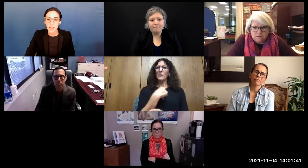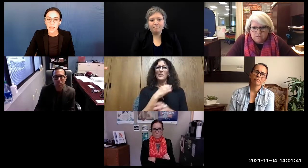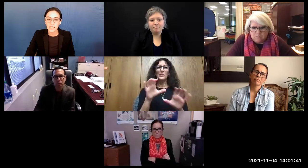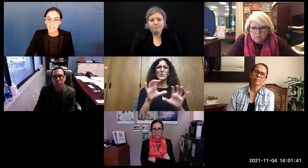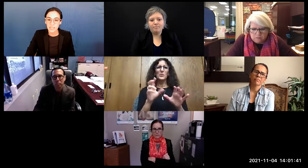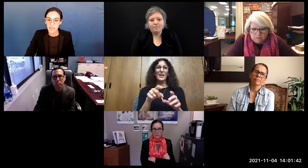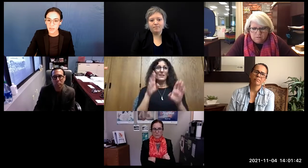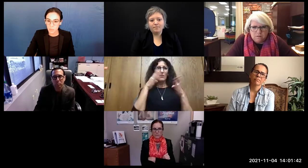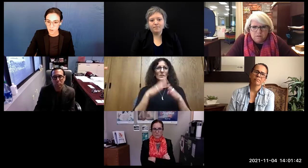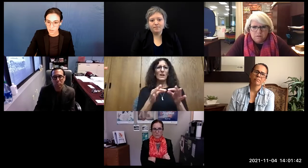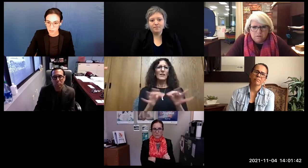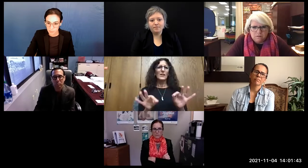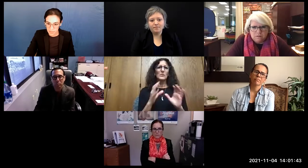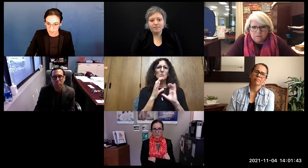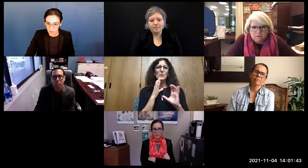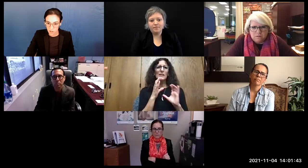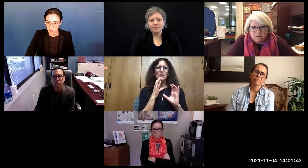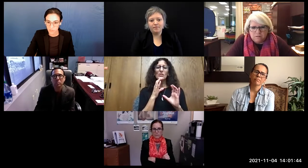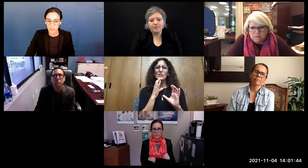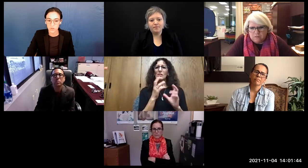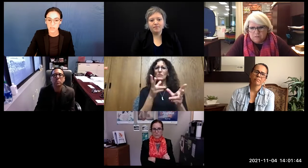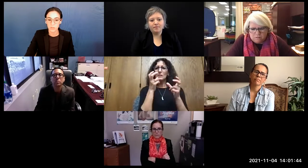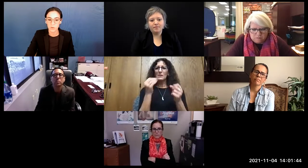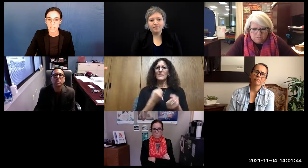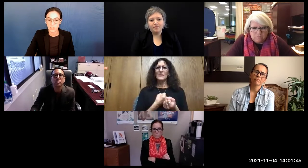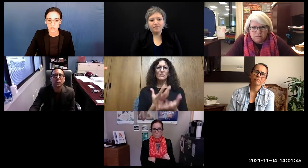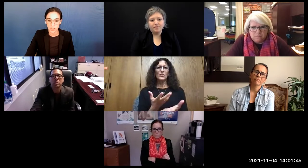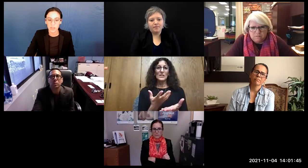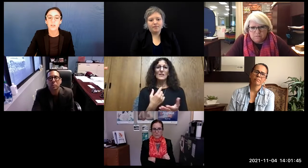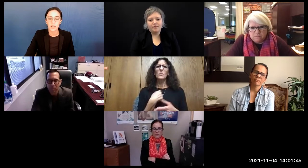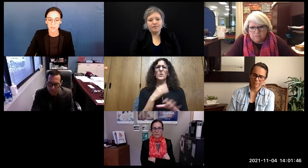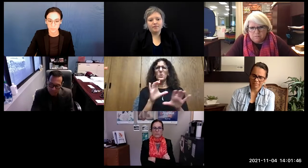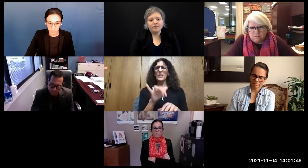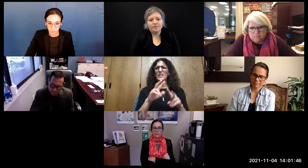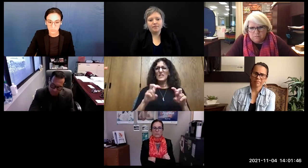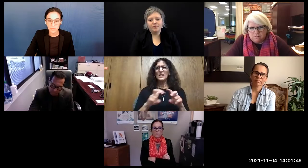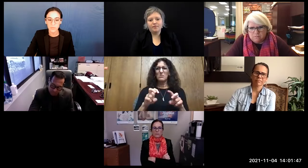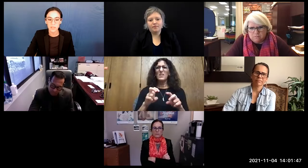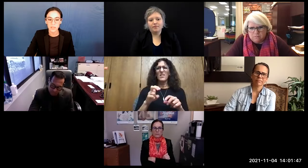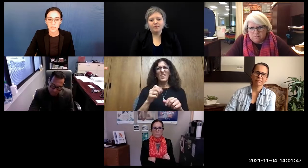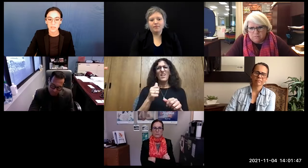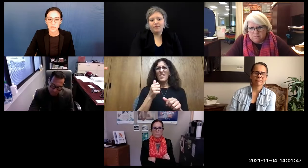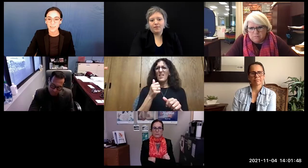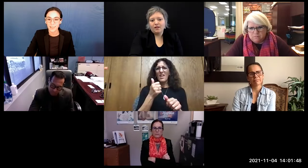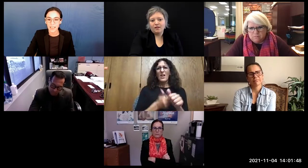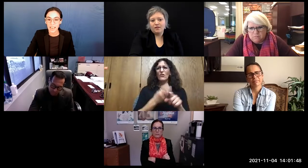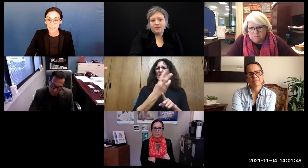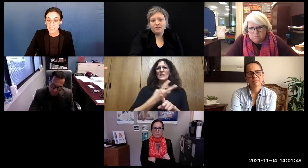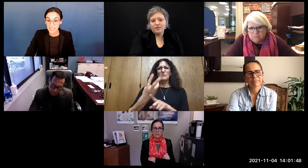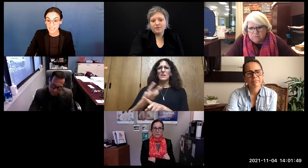And it's a 10-point scale of language and communication, or And this